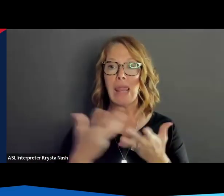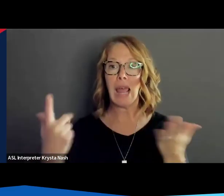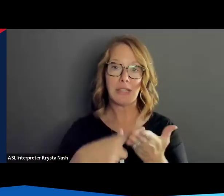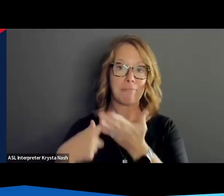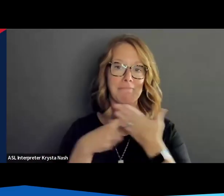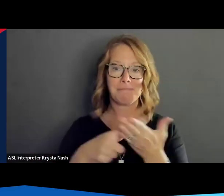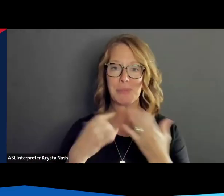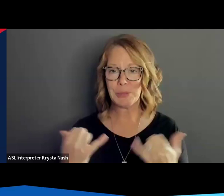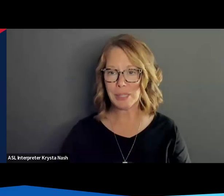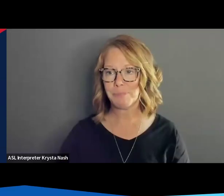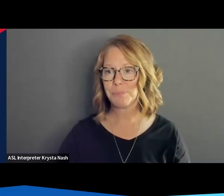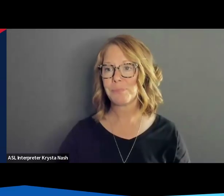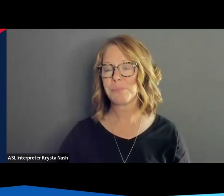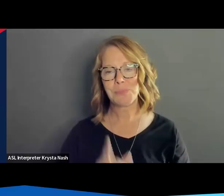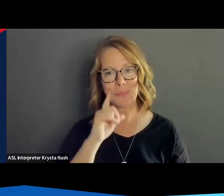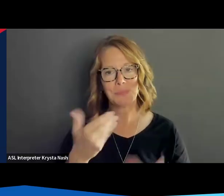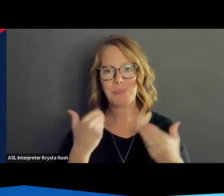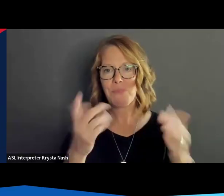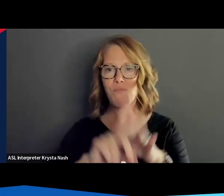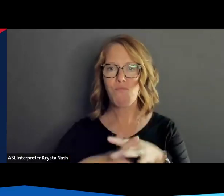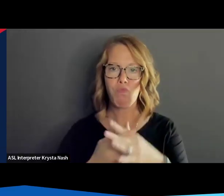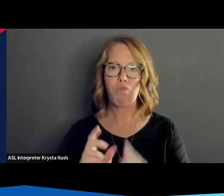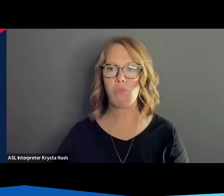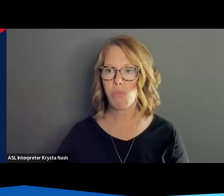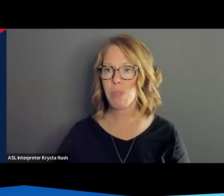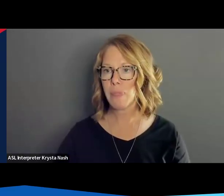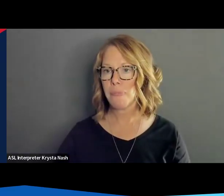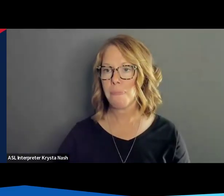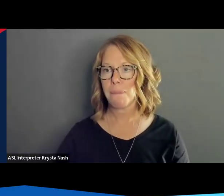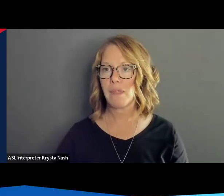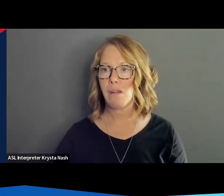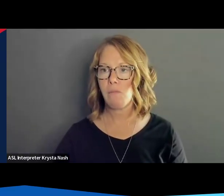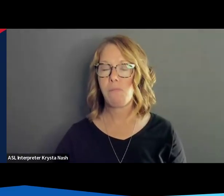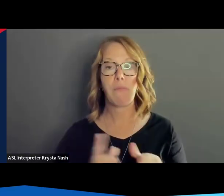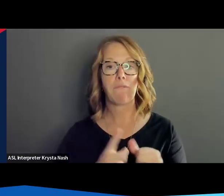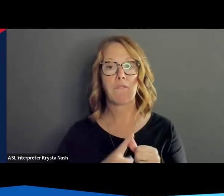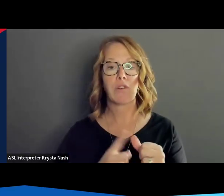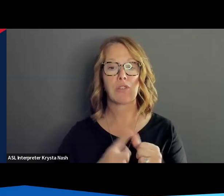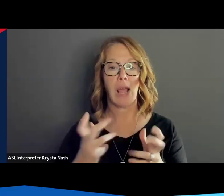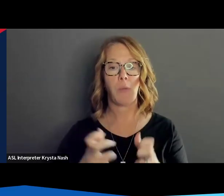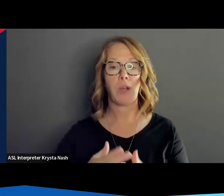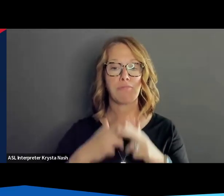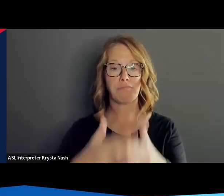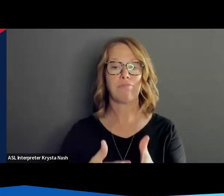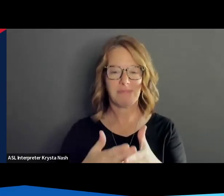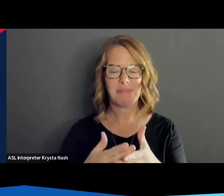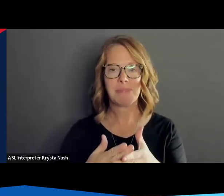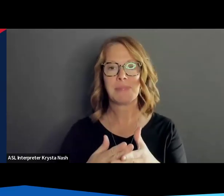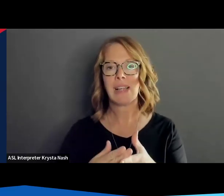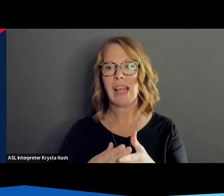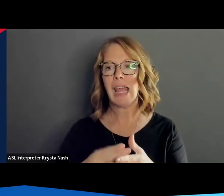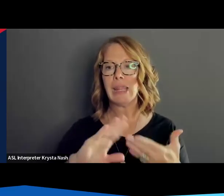talk about today. So I'm going to jump right in. First of all, I want to mention we have a friend in the community,